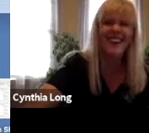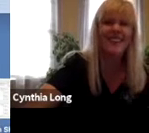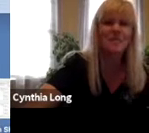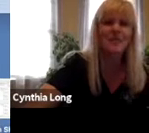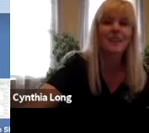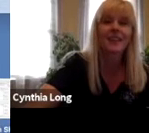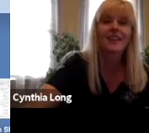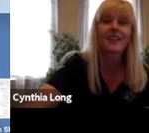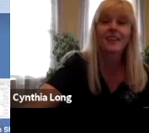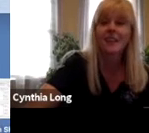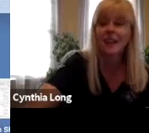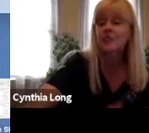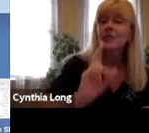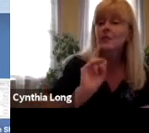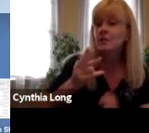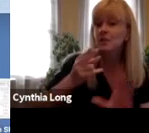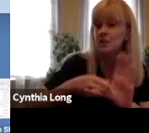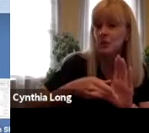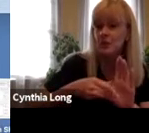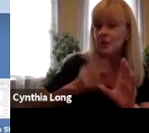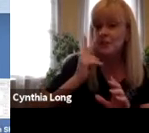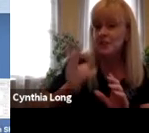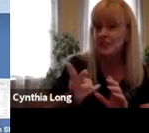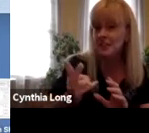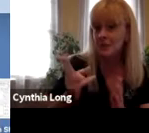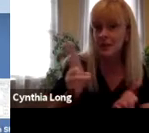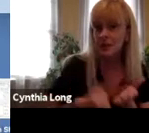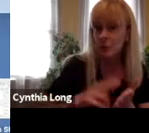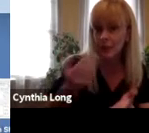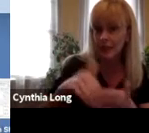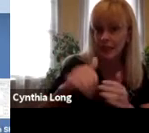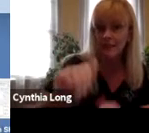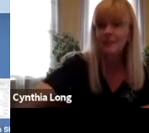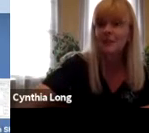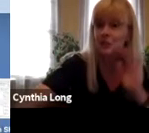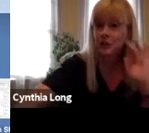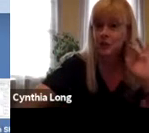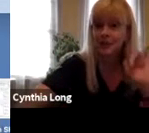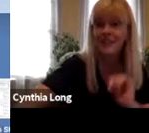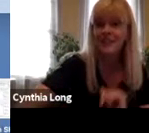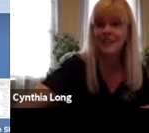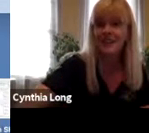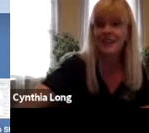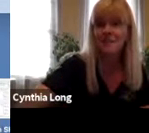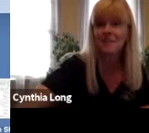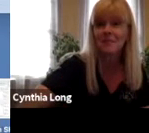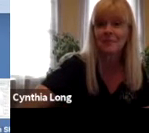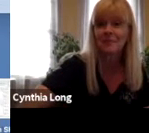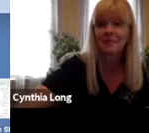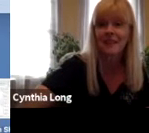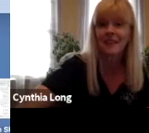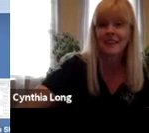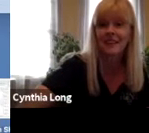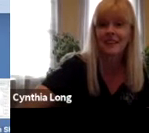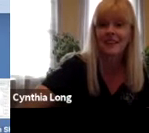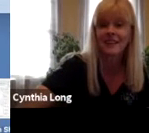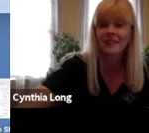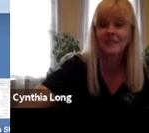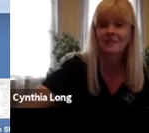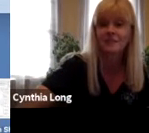That's odd. Okay. Okay, for those of you just joining, you get to see me enroll again. Students at the top.